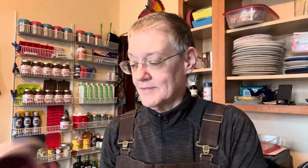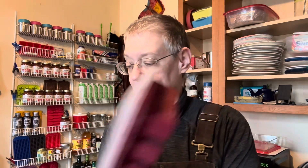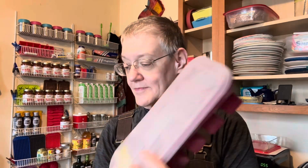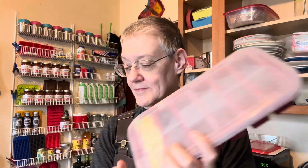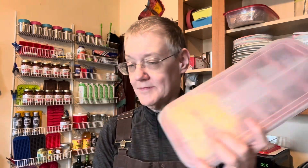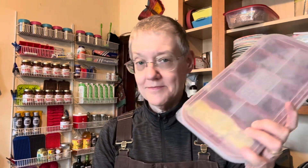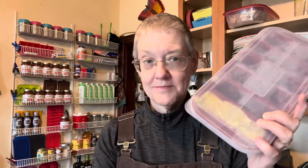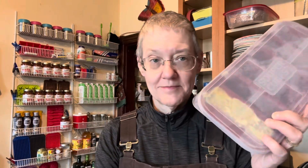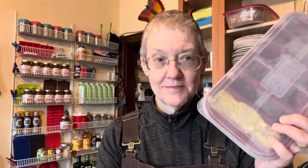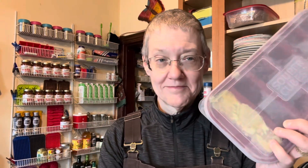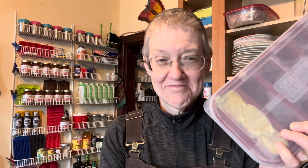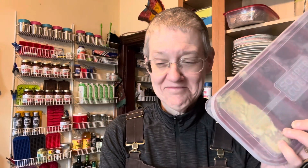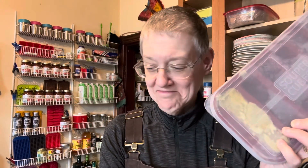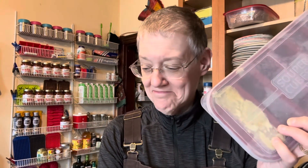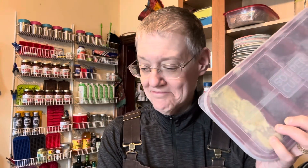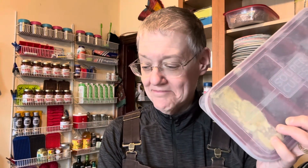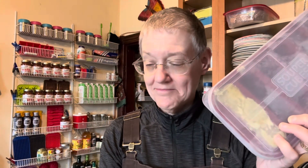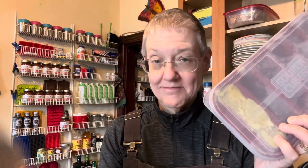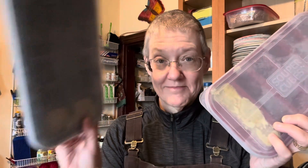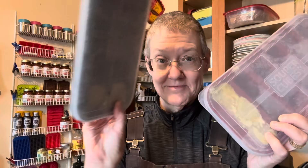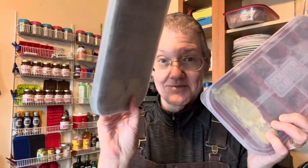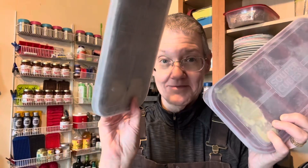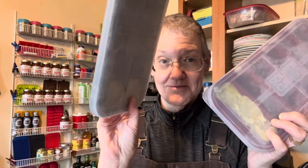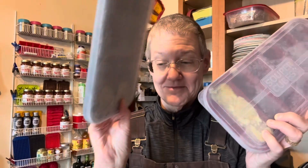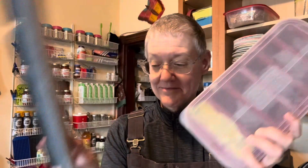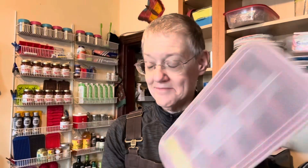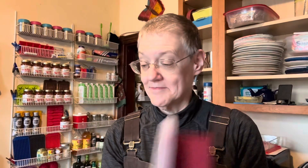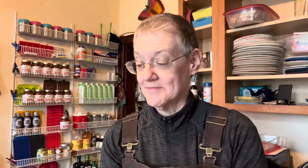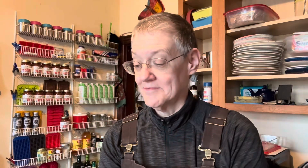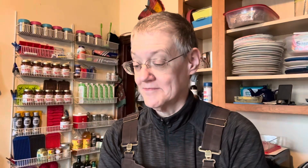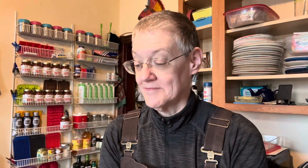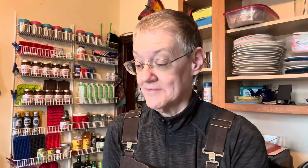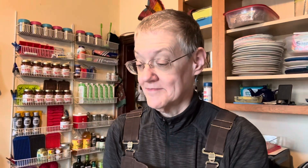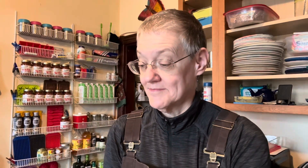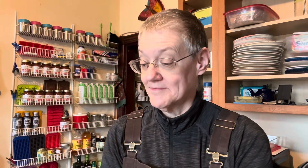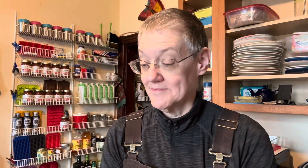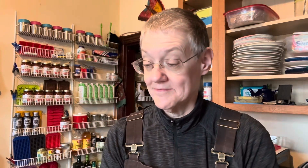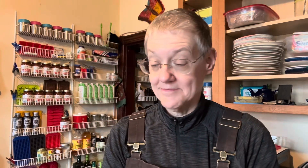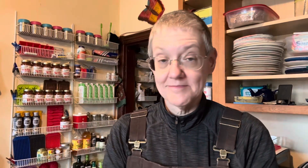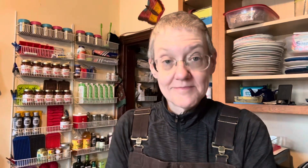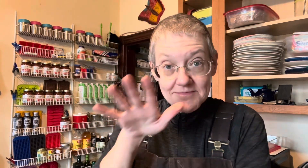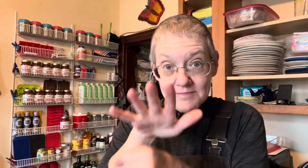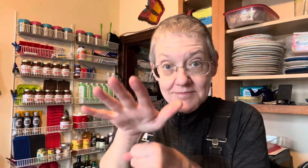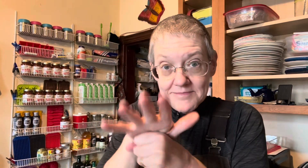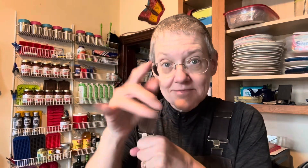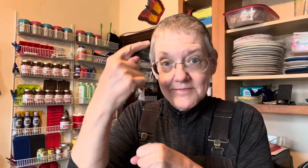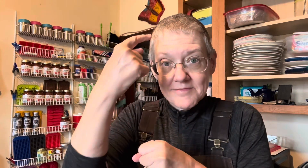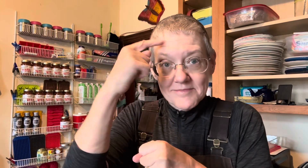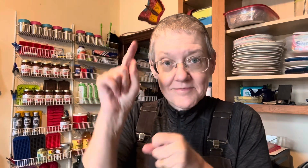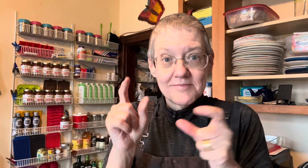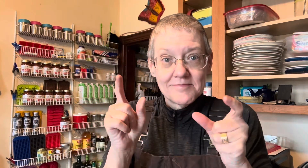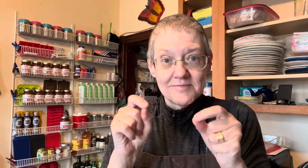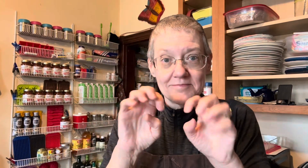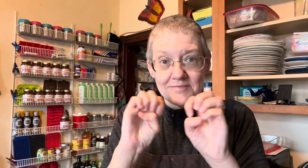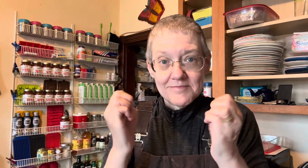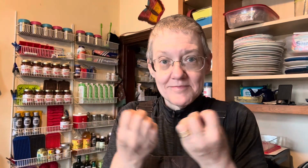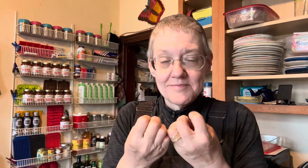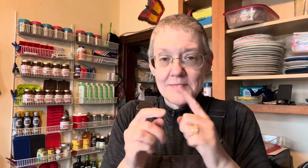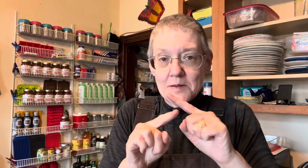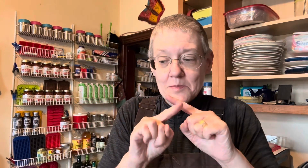enchilada sauce left that I froze. And it's enough for the crab enchiladas, but